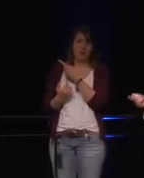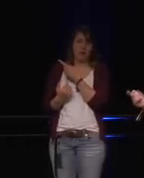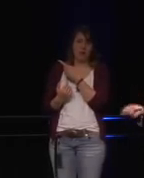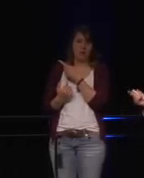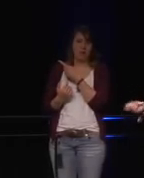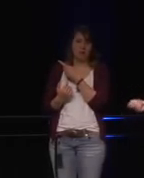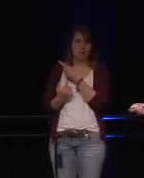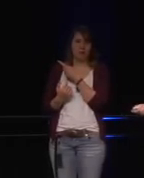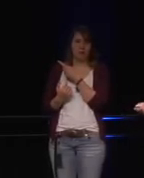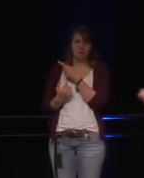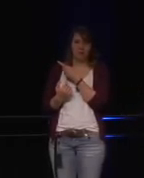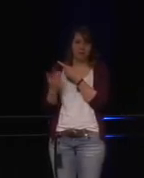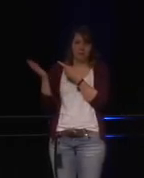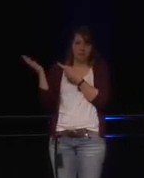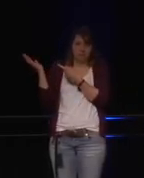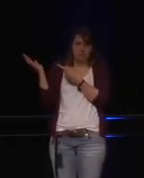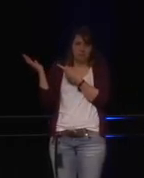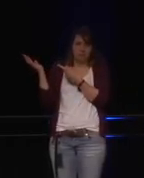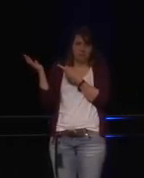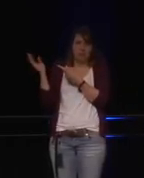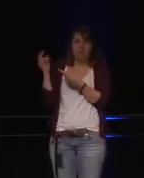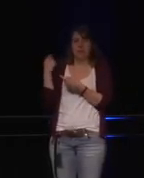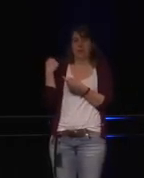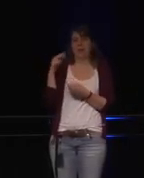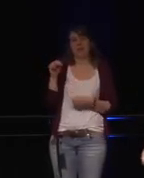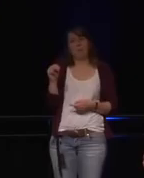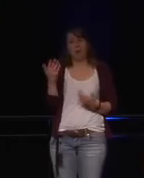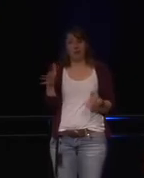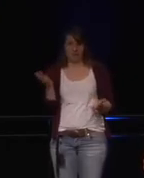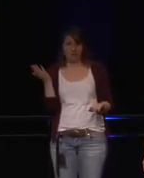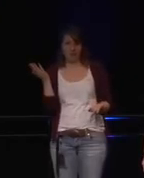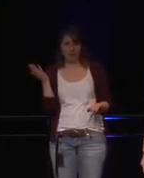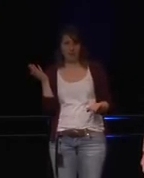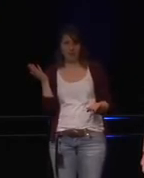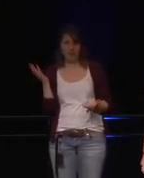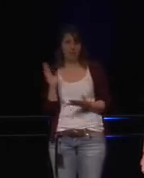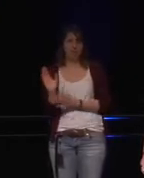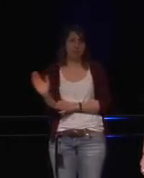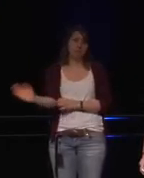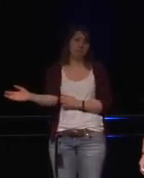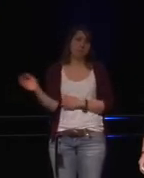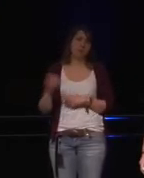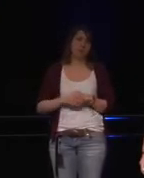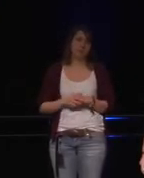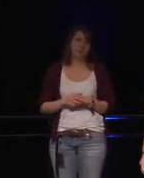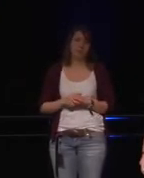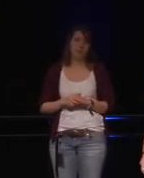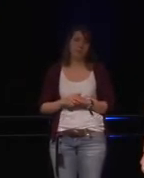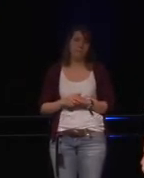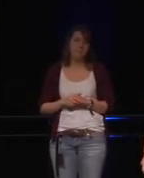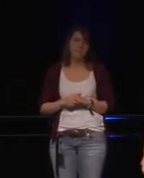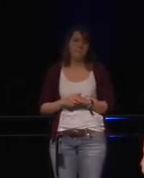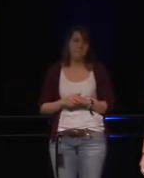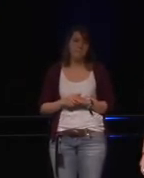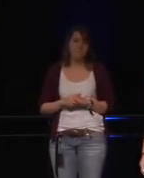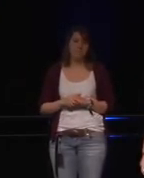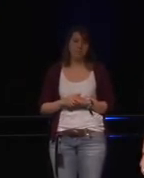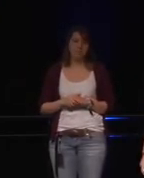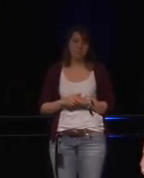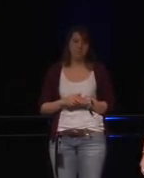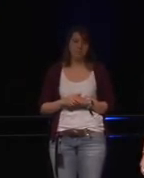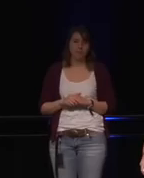at any moment, which was in November. A few days later, exactly